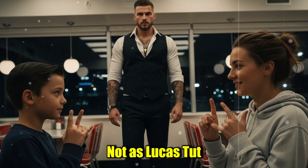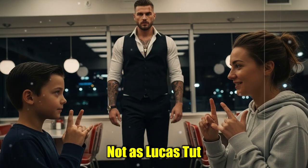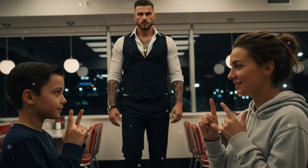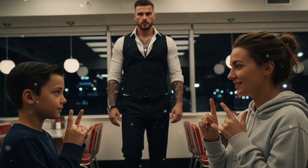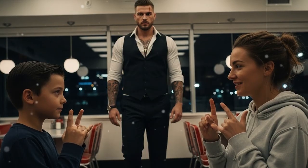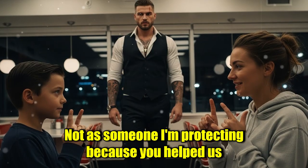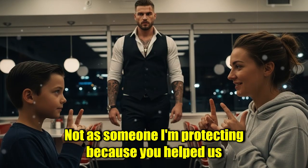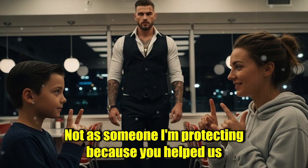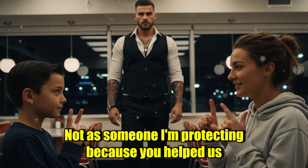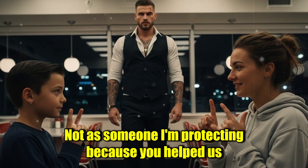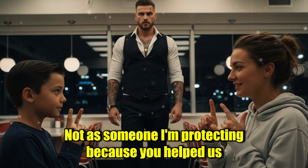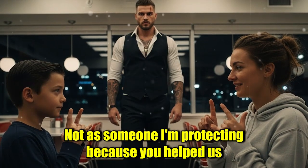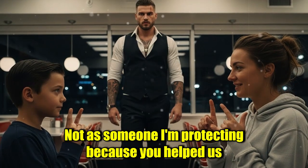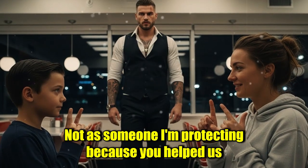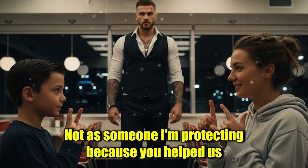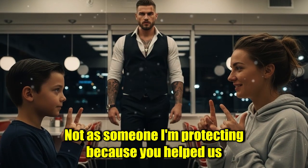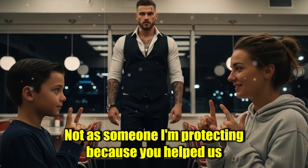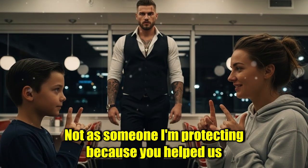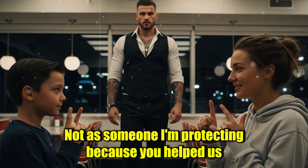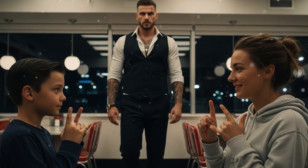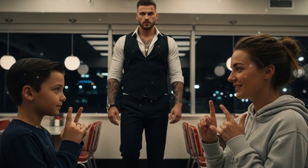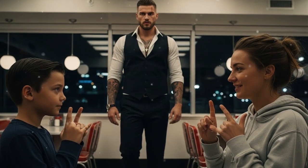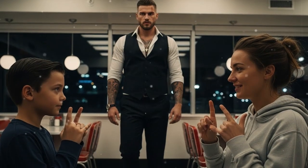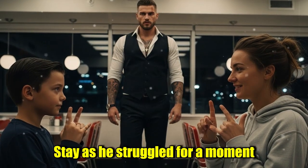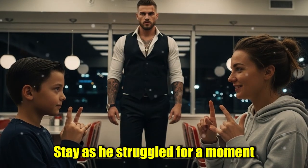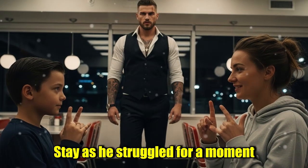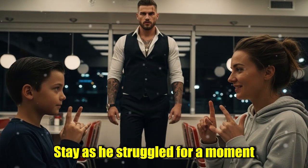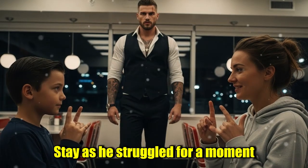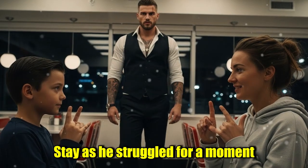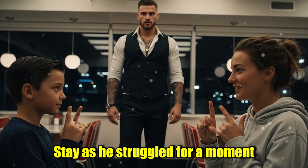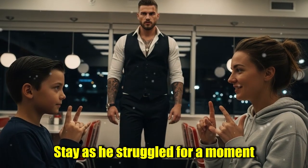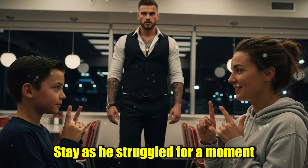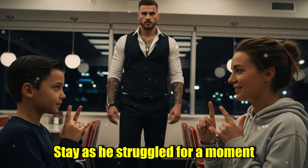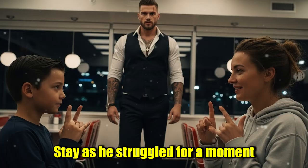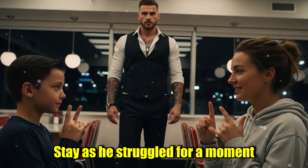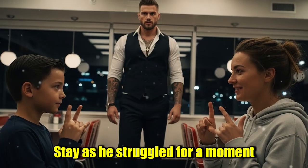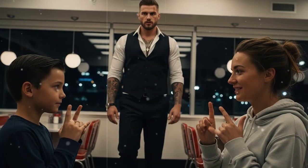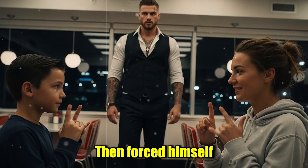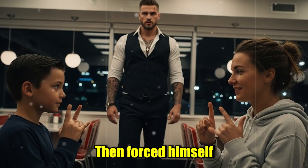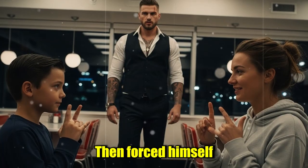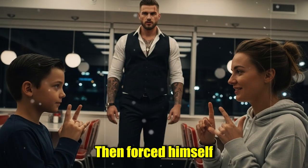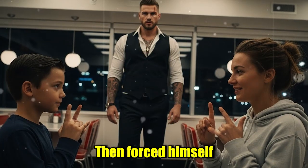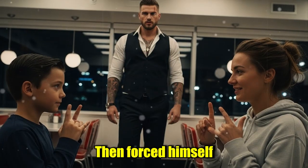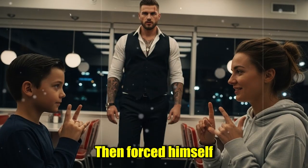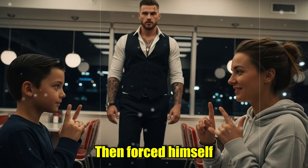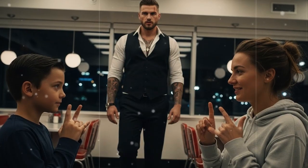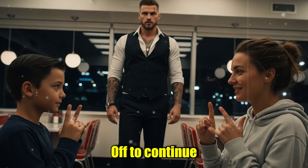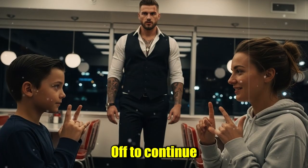tutor. Not as someone I'm protecting because you helped us. Stay as he struggled for a moment, then forced himself to